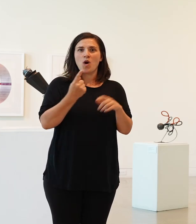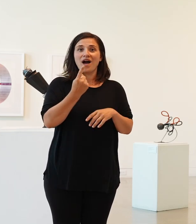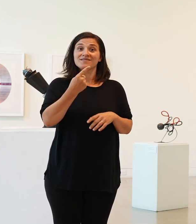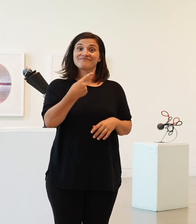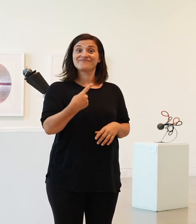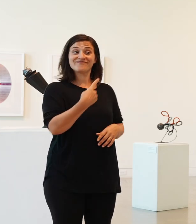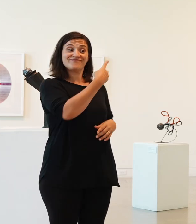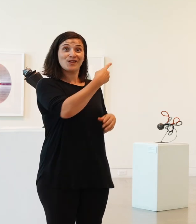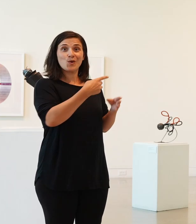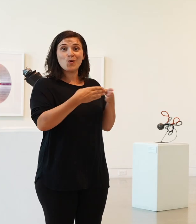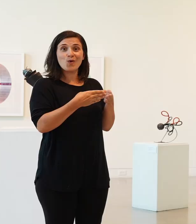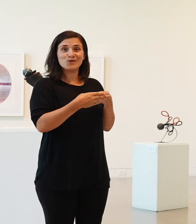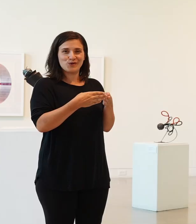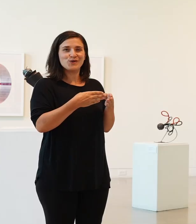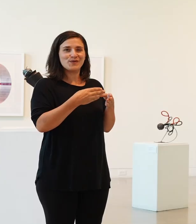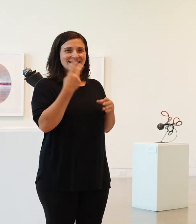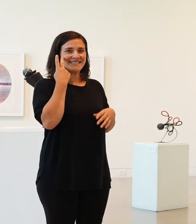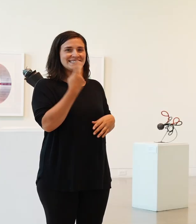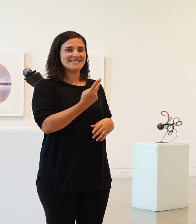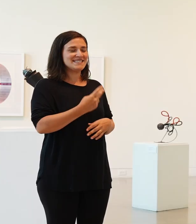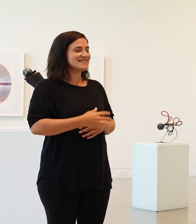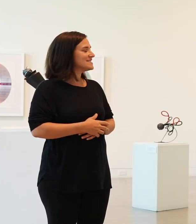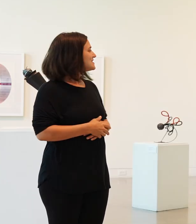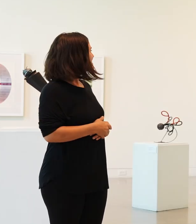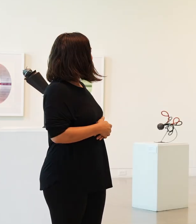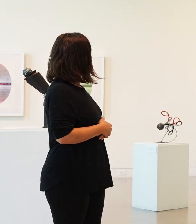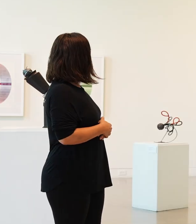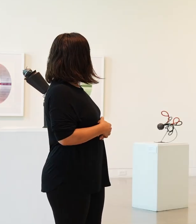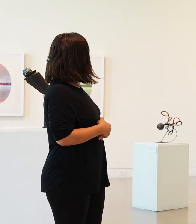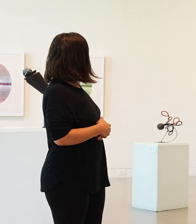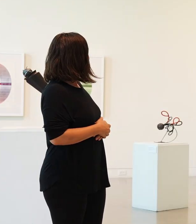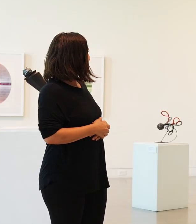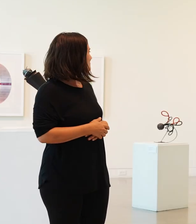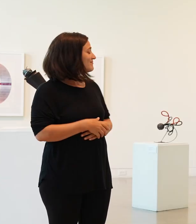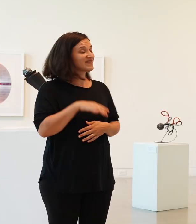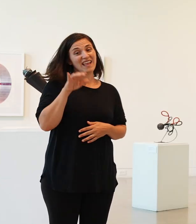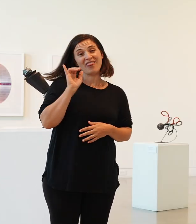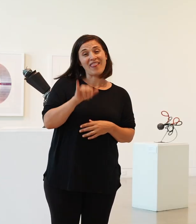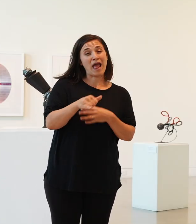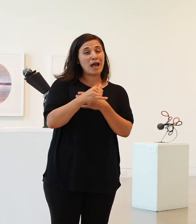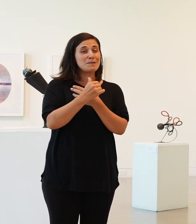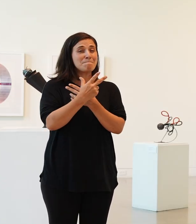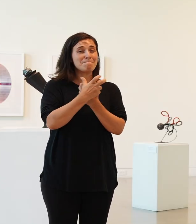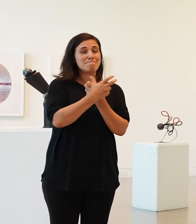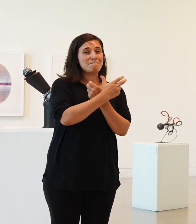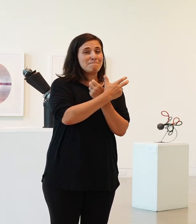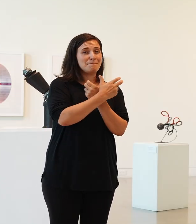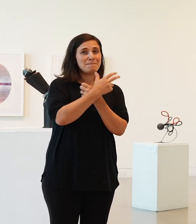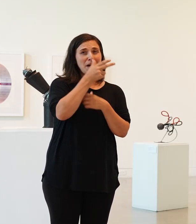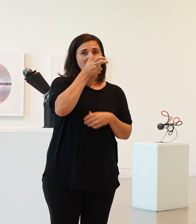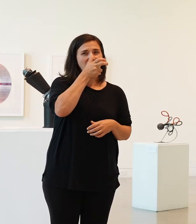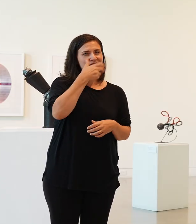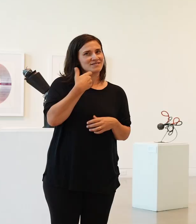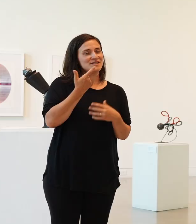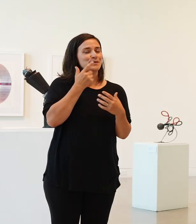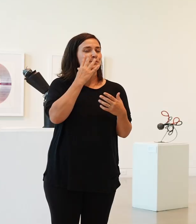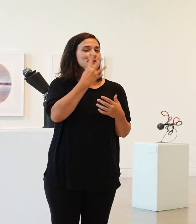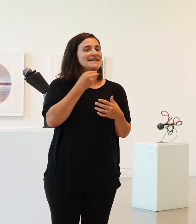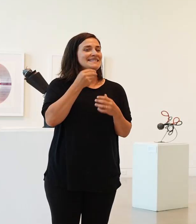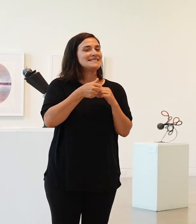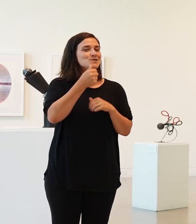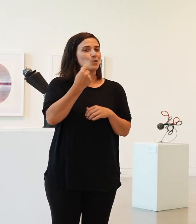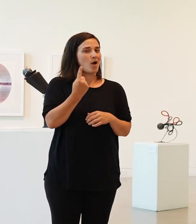that corner first, which I think is the prettiest one, actually. But as you can see,